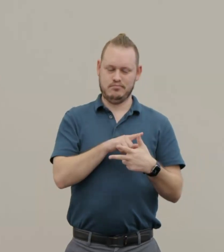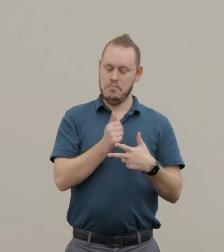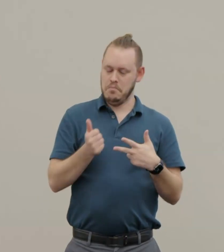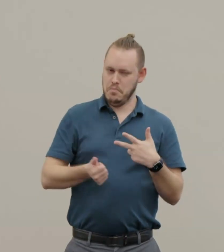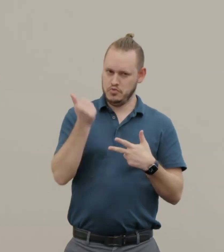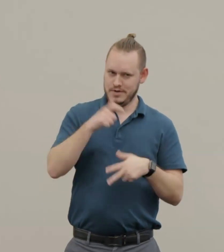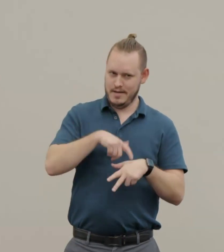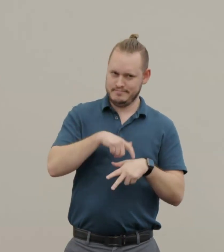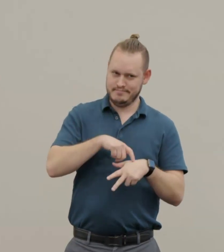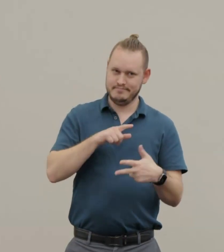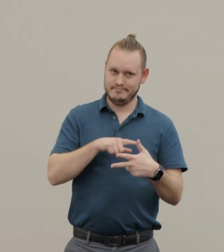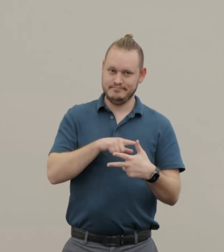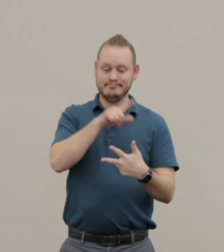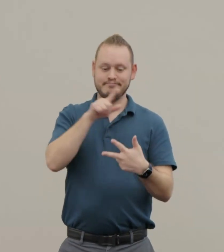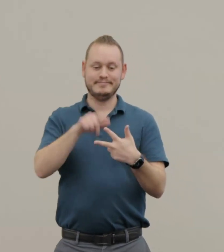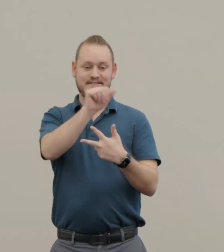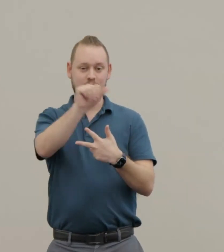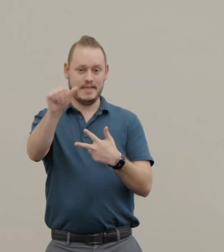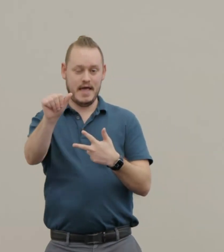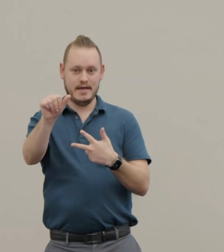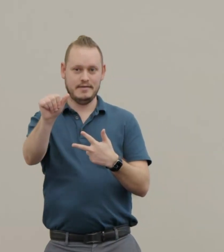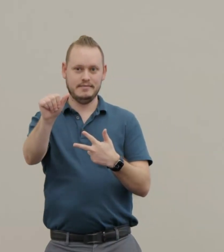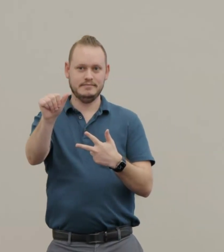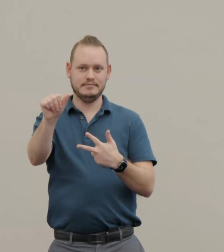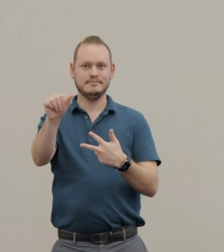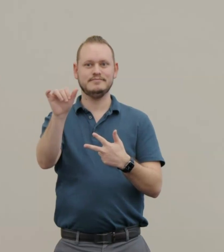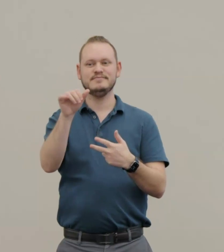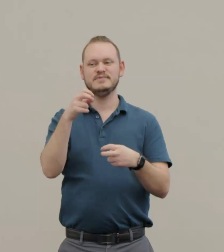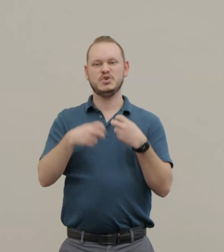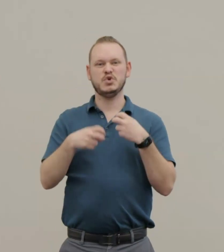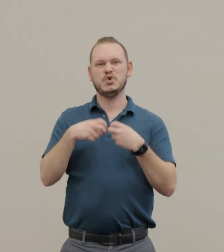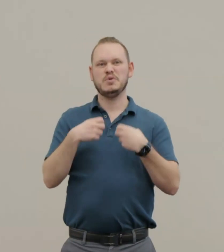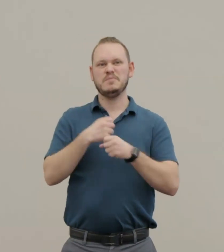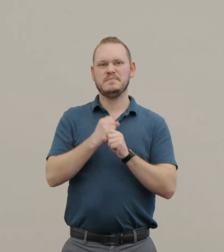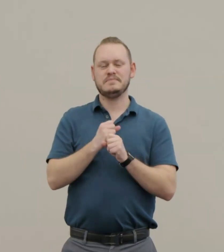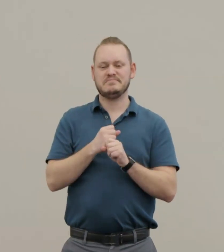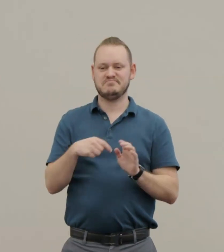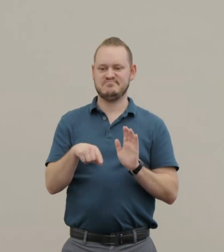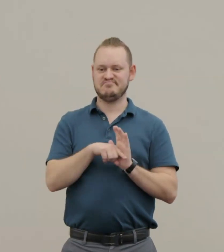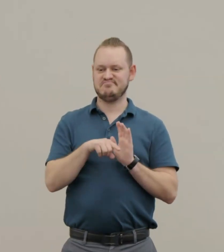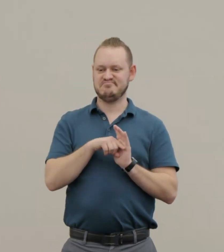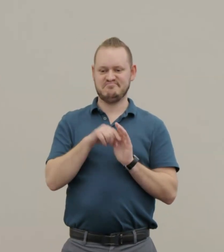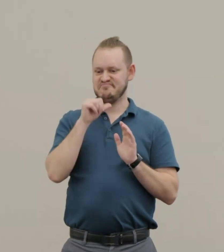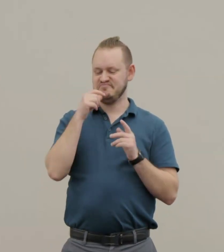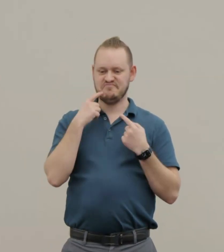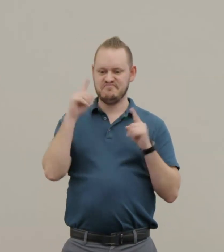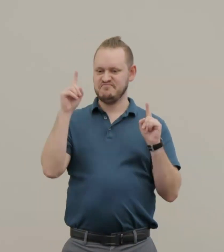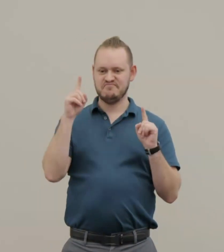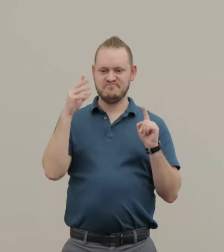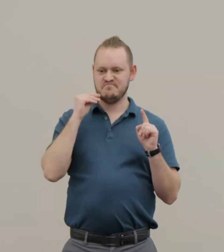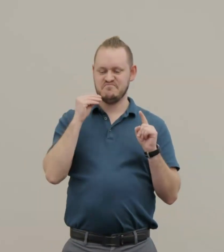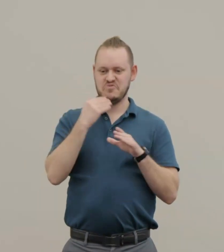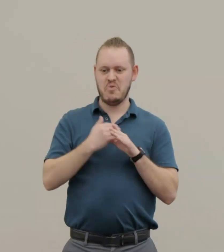mostly. The double A standards are issues that create a negative or ineffective experience.